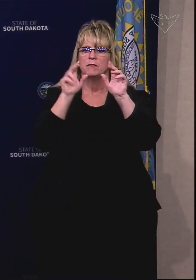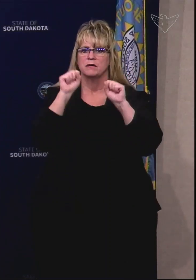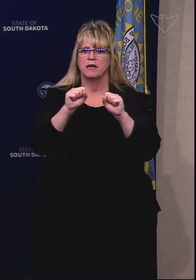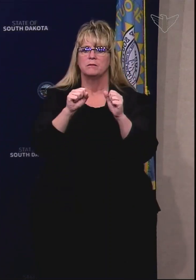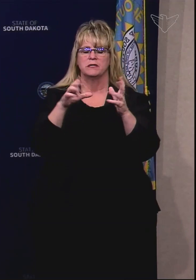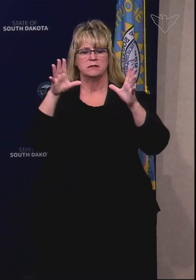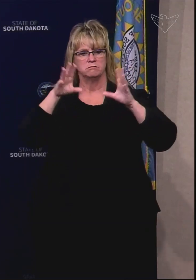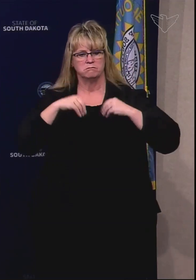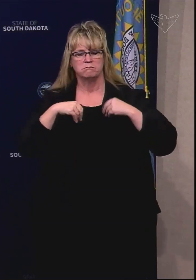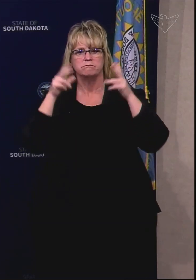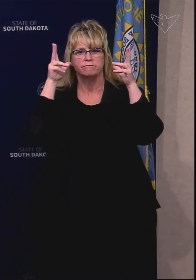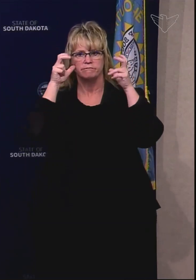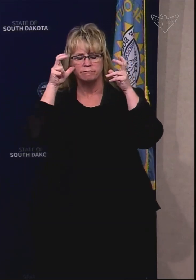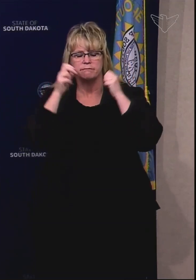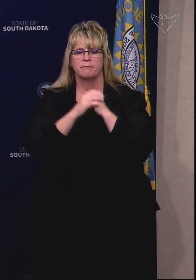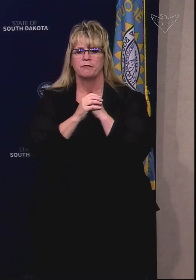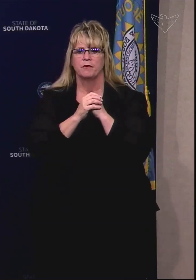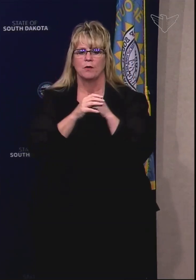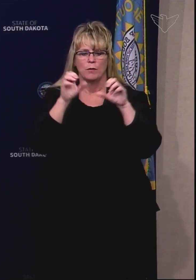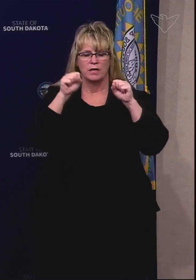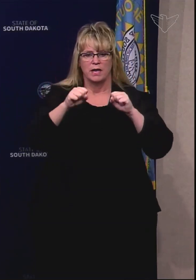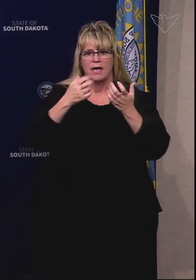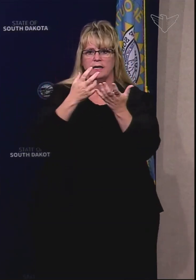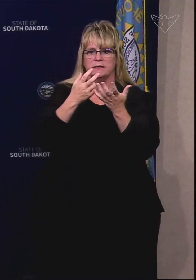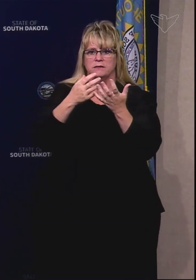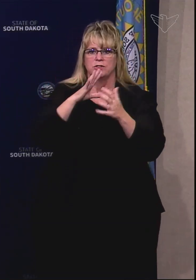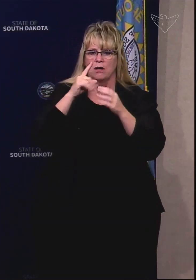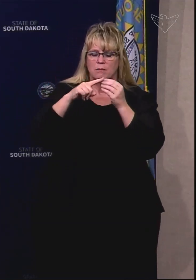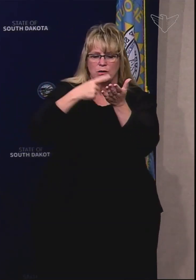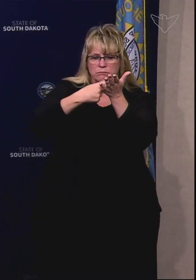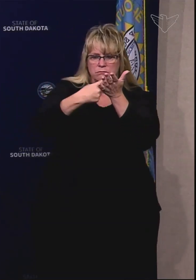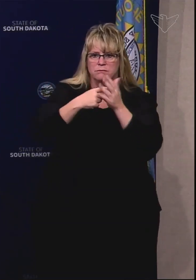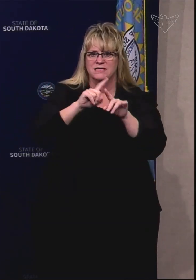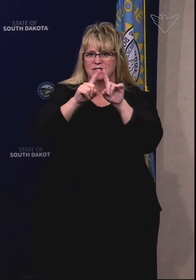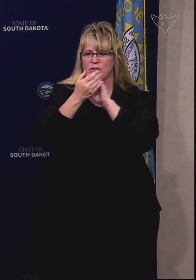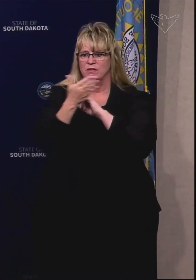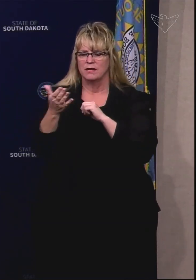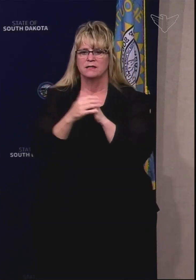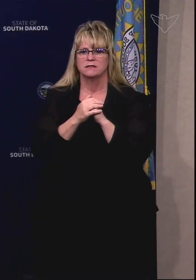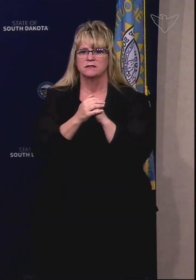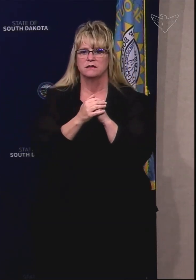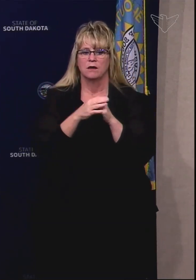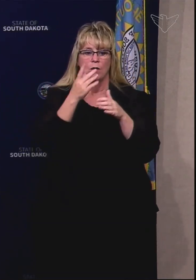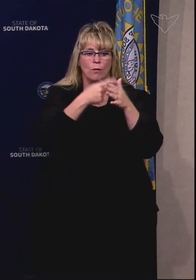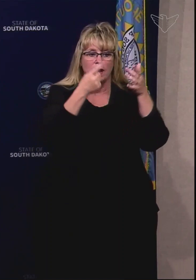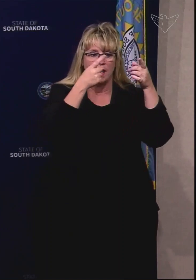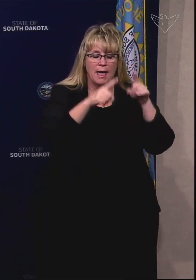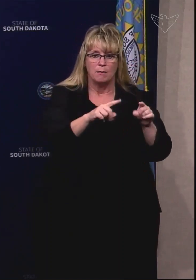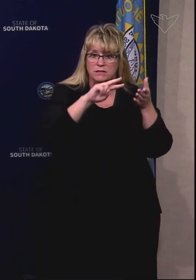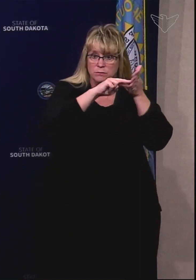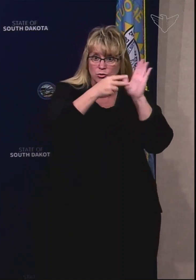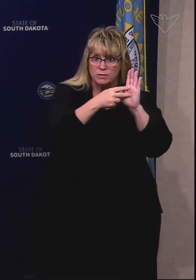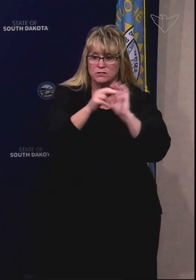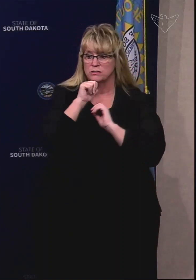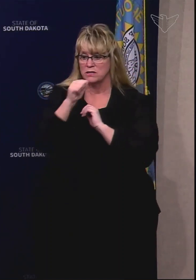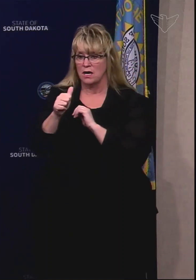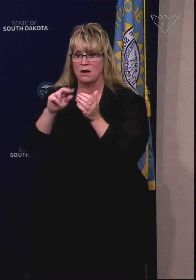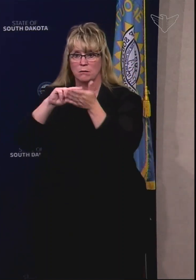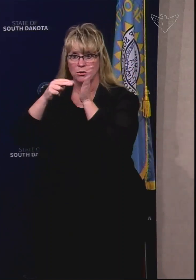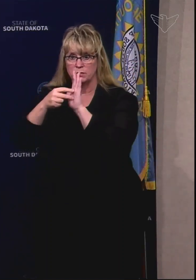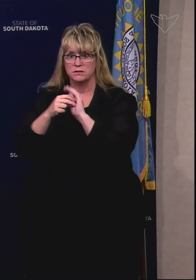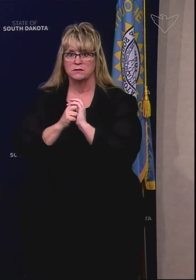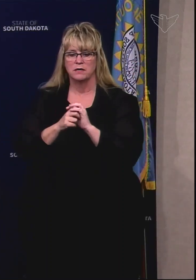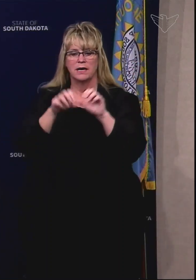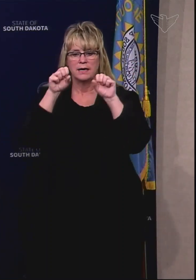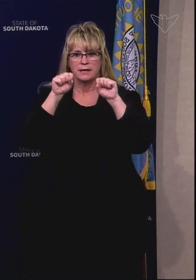heard, all issues can be weighed, and that all consequences, intentional and unintentional, can be fleshed out